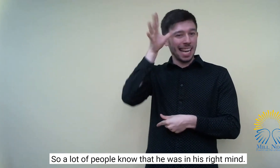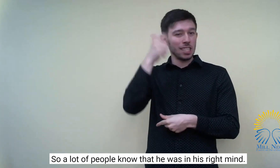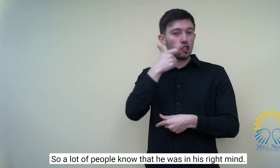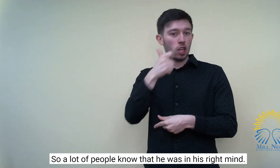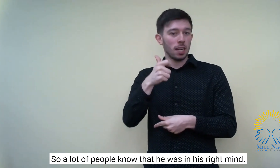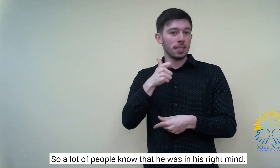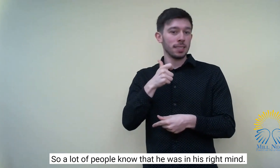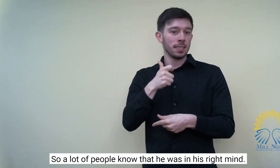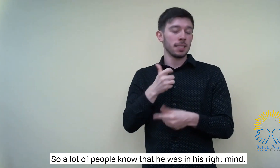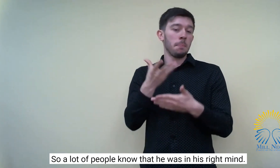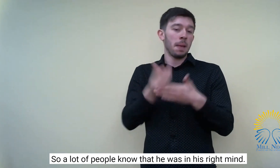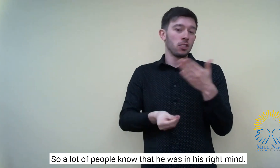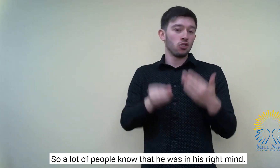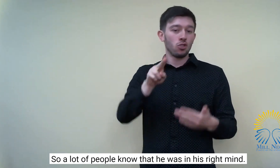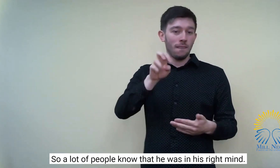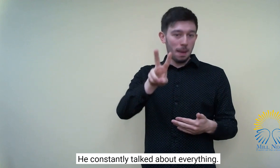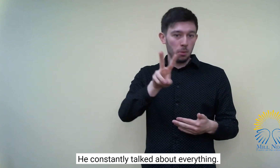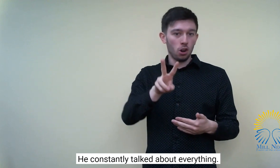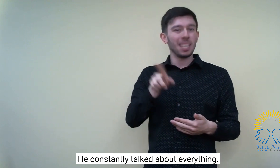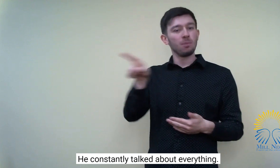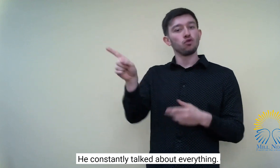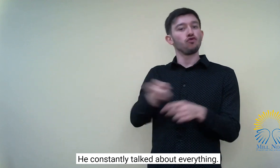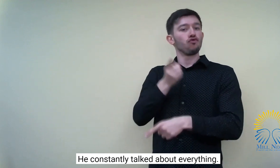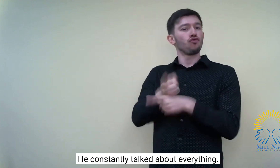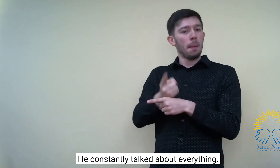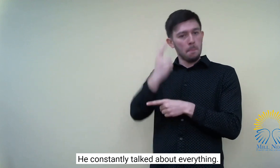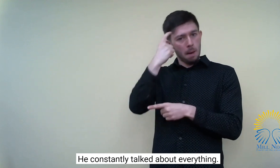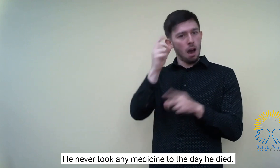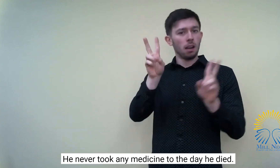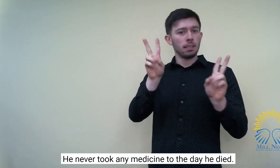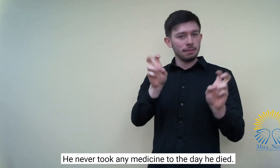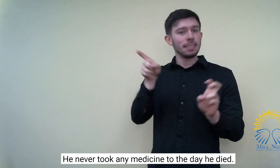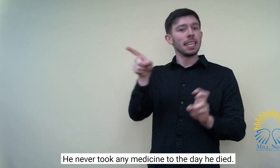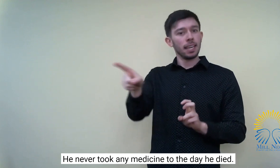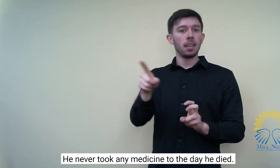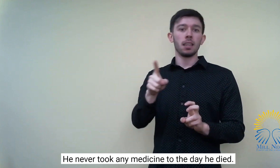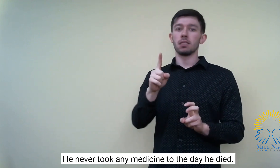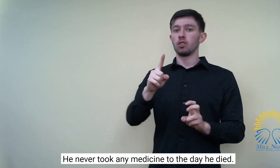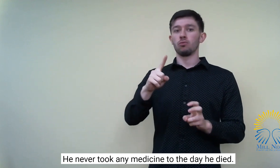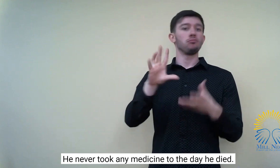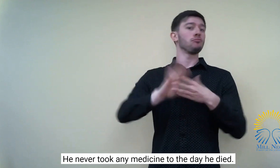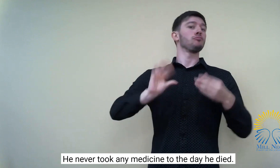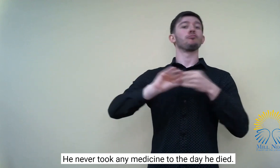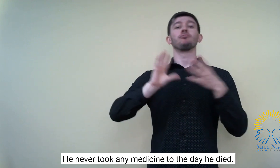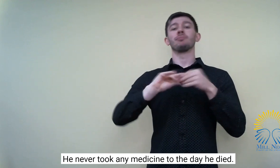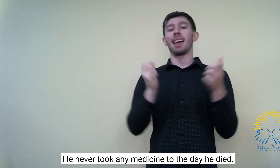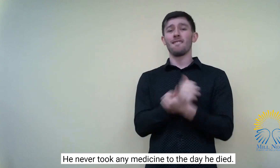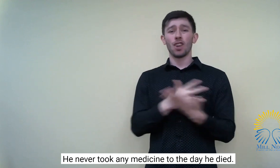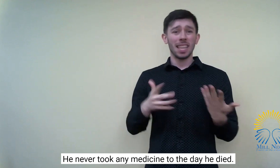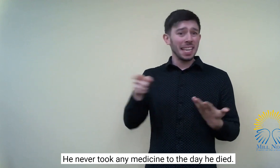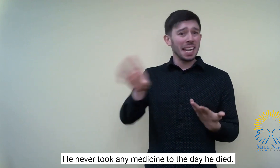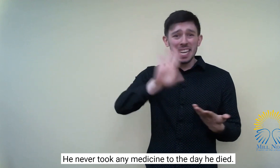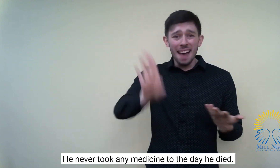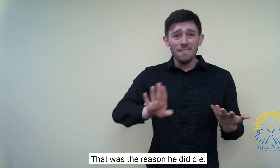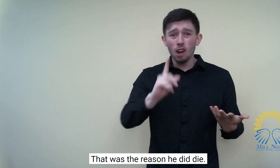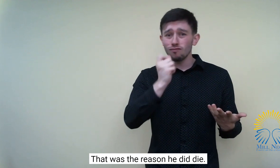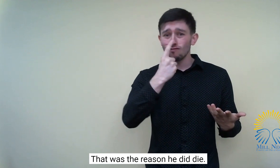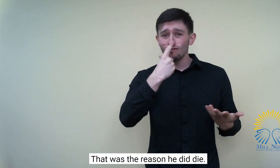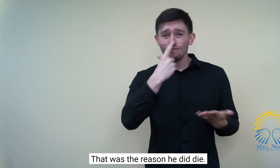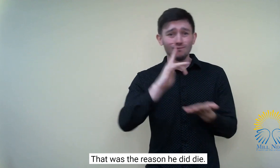that he was in his right mind. He constantly talked about everything. He never took any medicine to the day he died. That was the reason he did